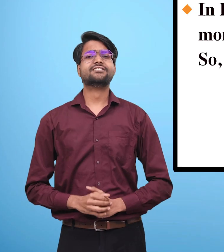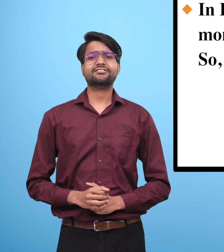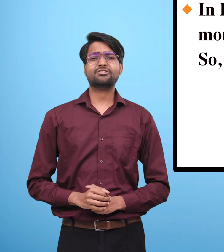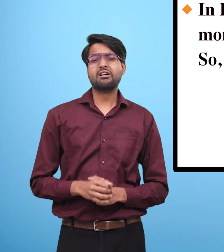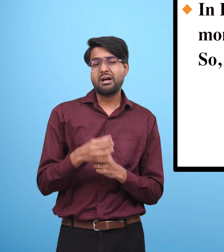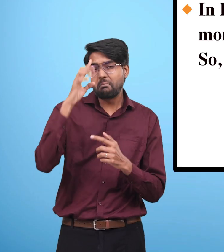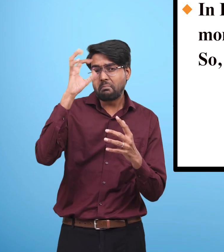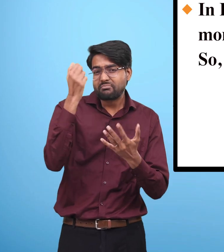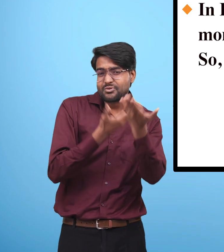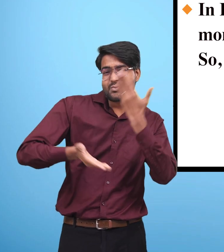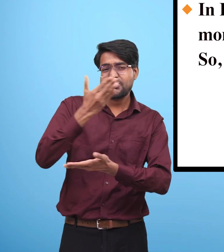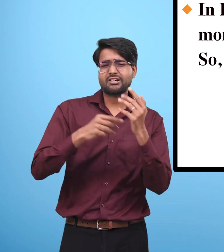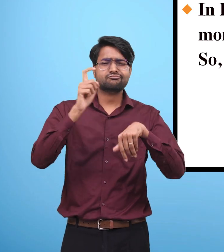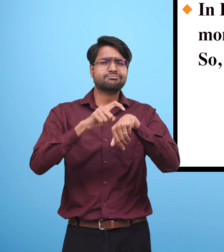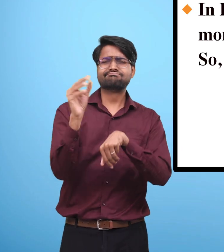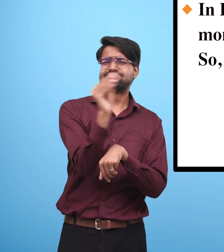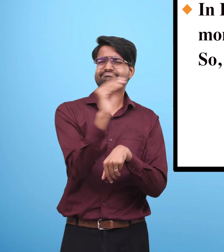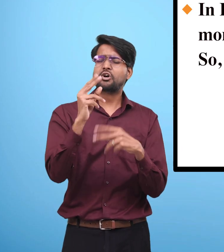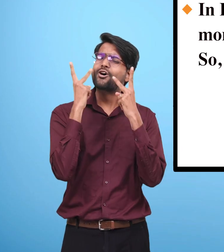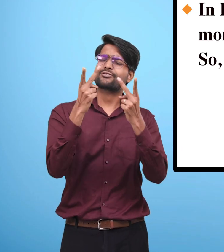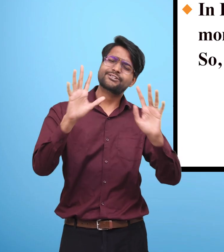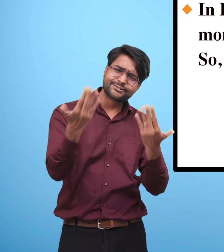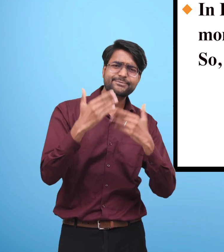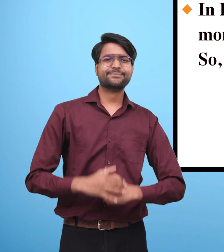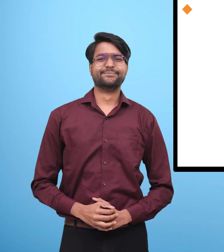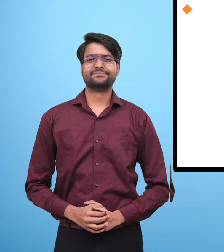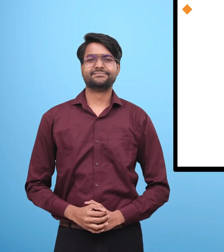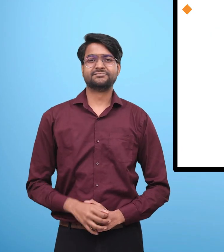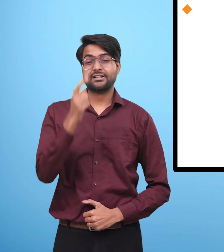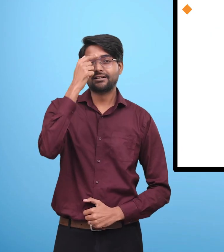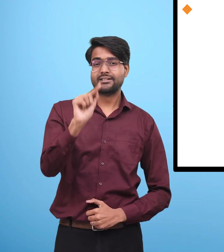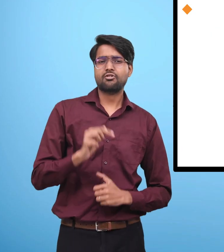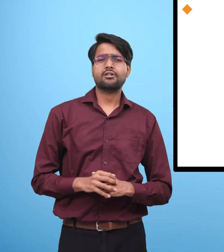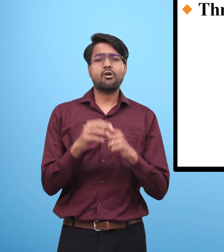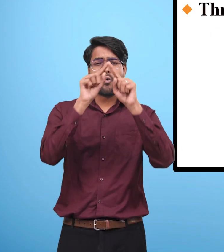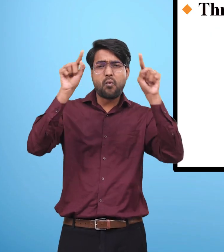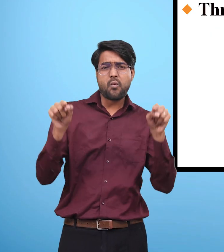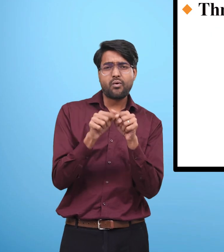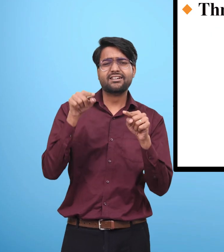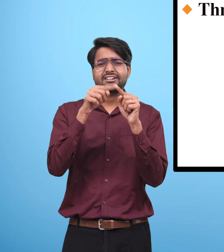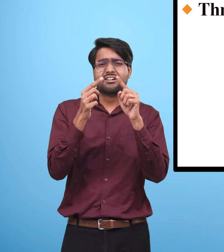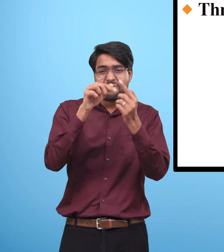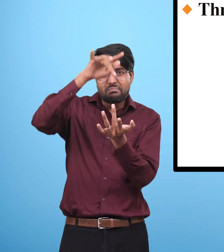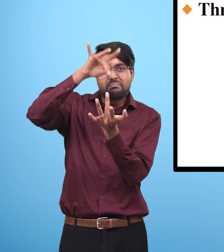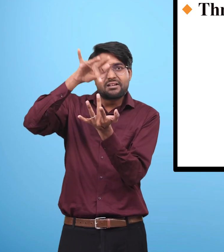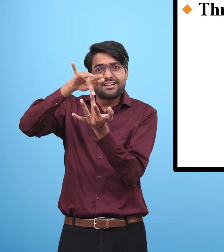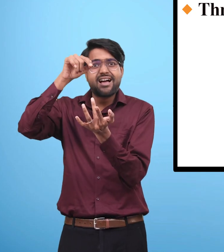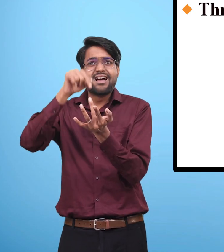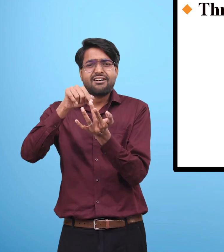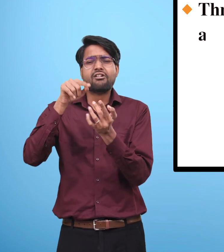So, look for it during that period. 2. 3 bright stars in a short straight line